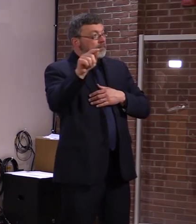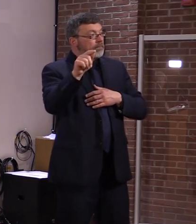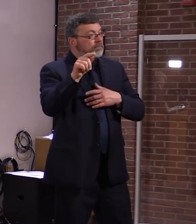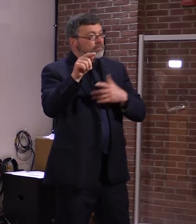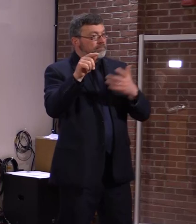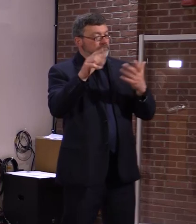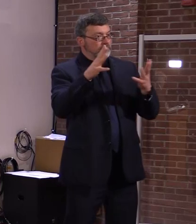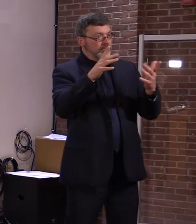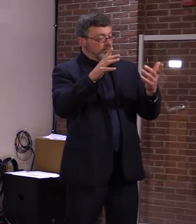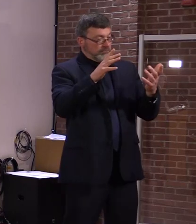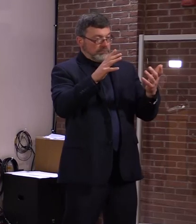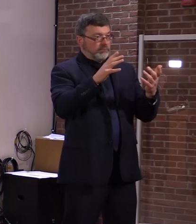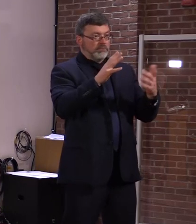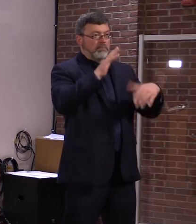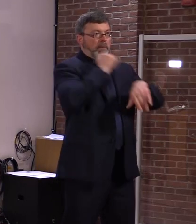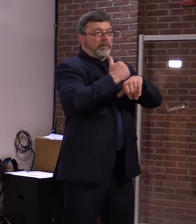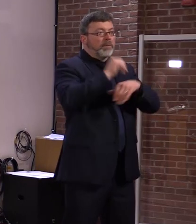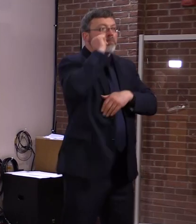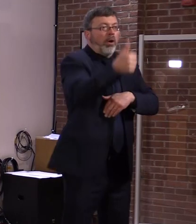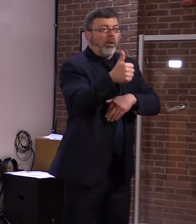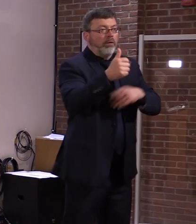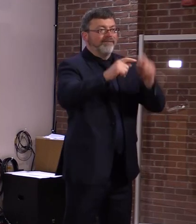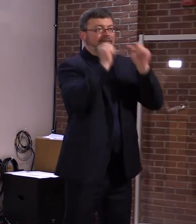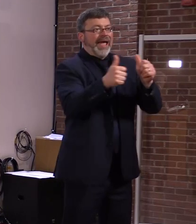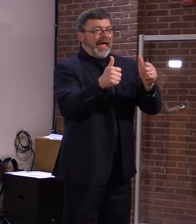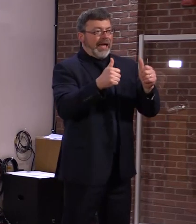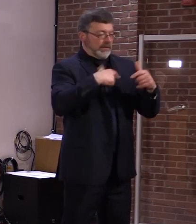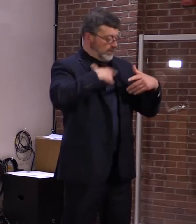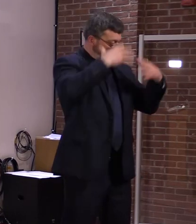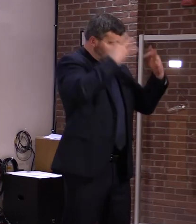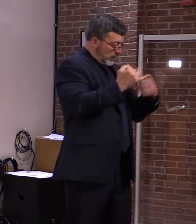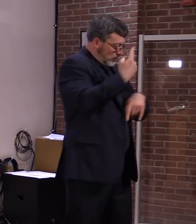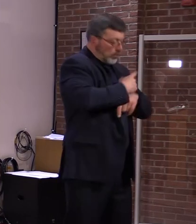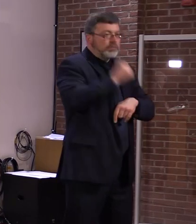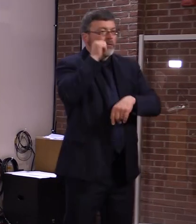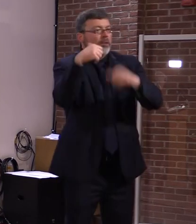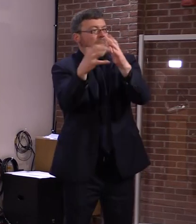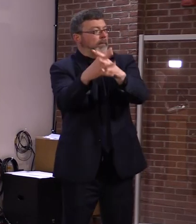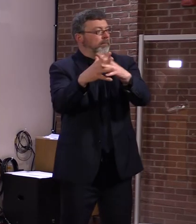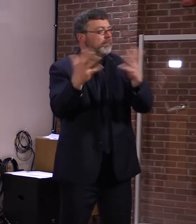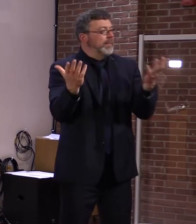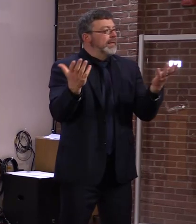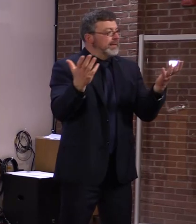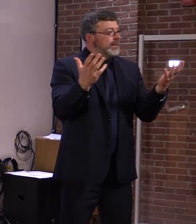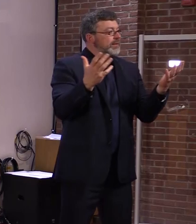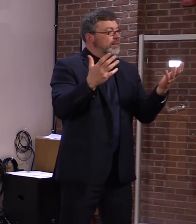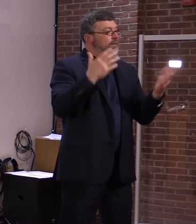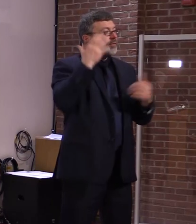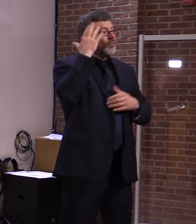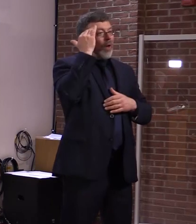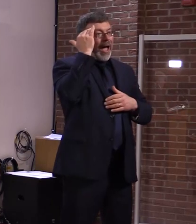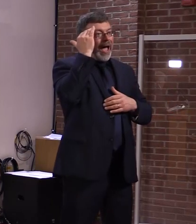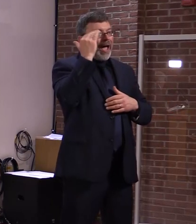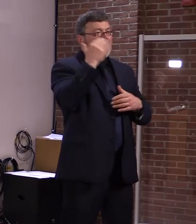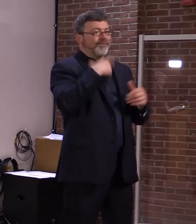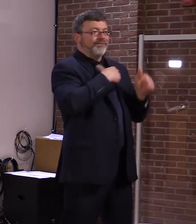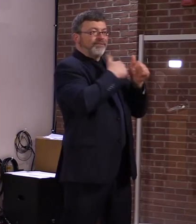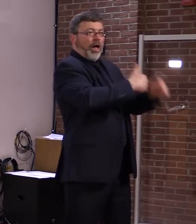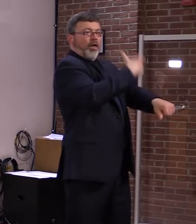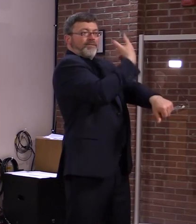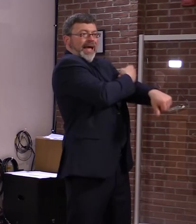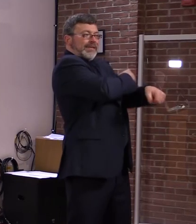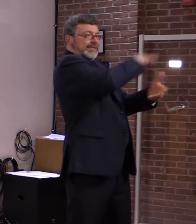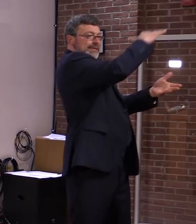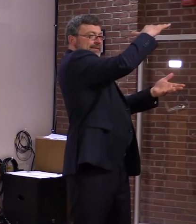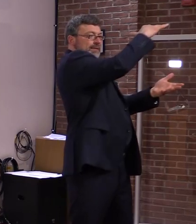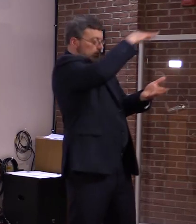quickly here based upon what we have for available dosage and what we have for available people to do it. But you're